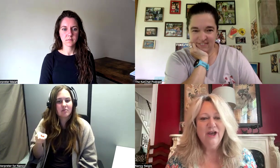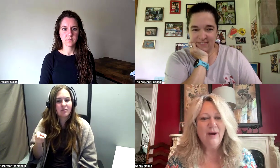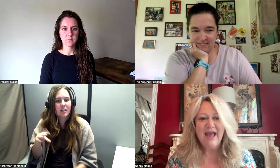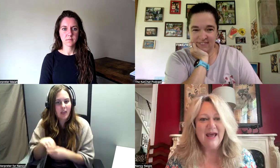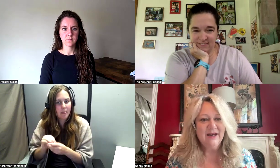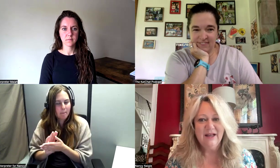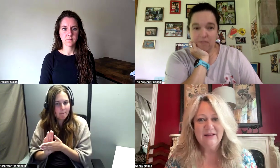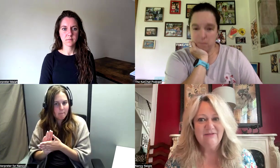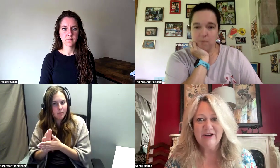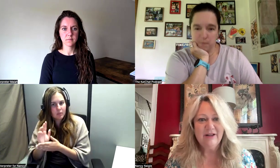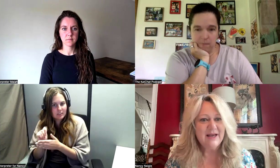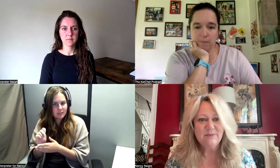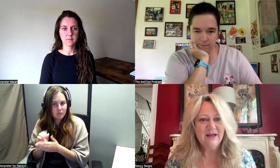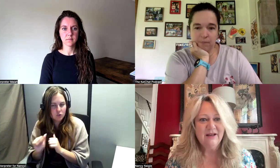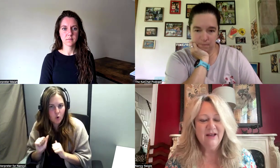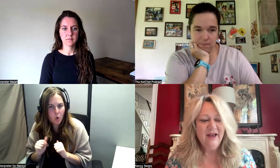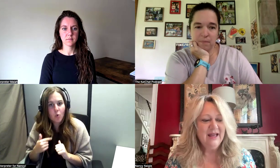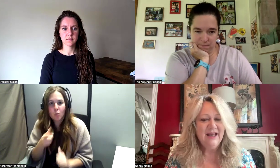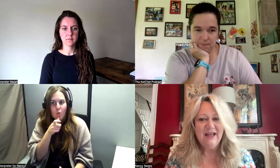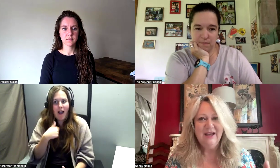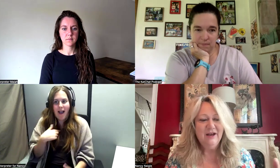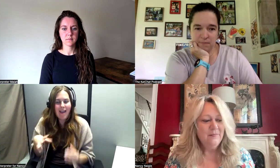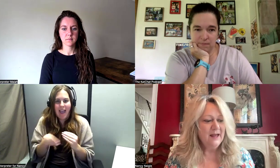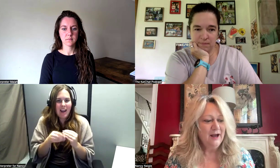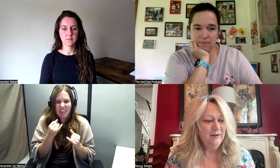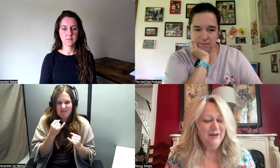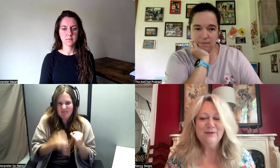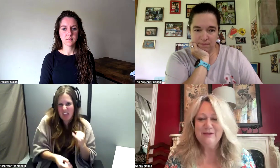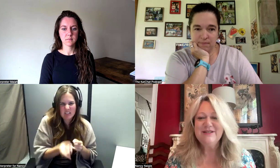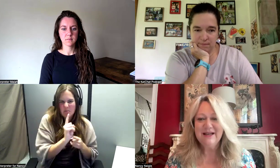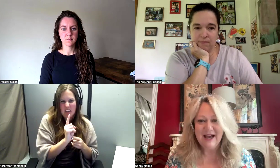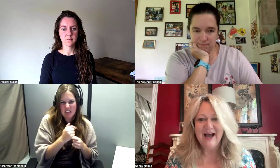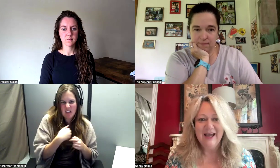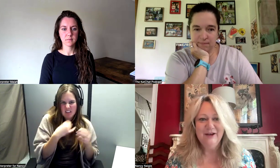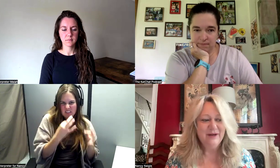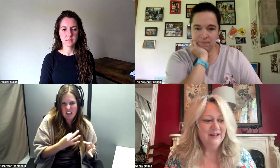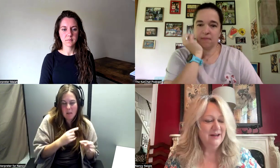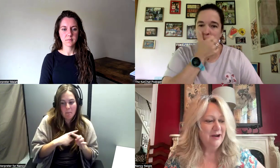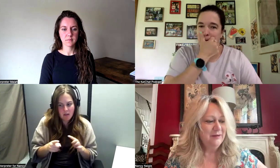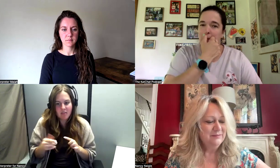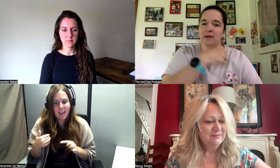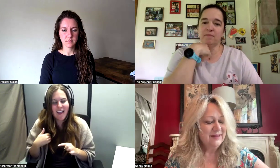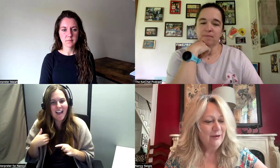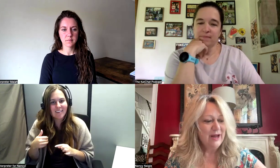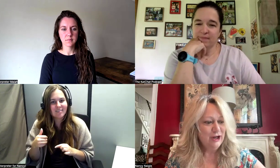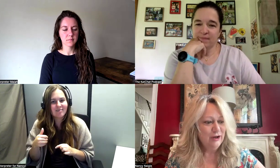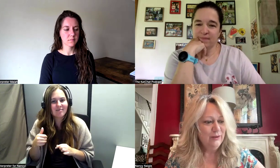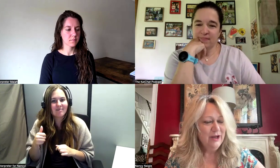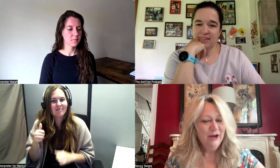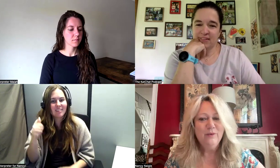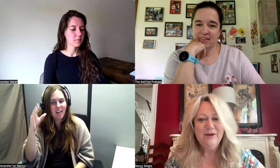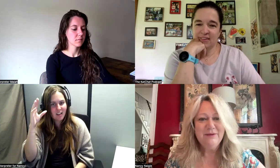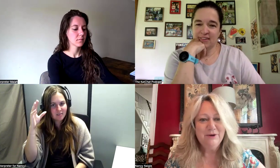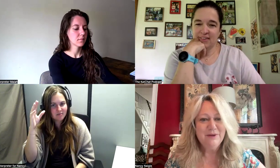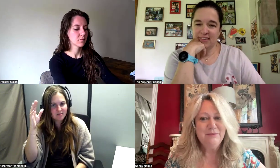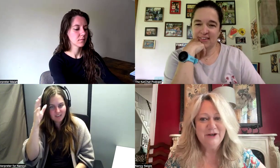Collector who I added in at the very last minute. And there was a guy who I knew